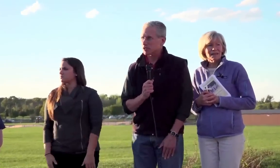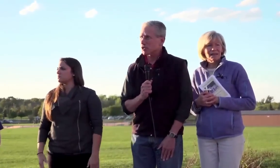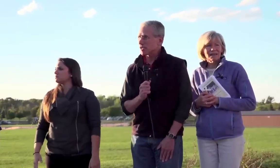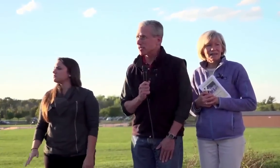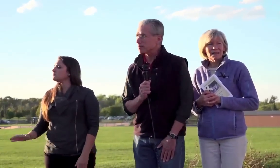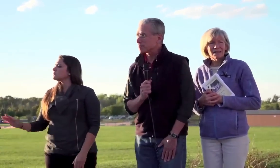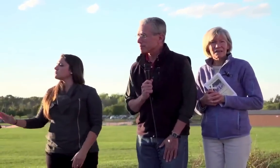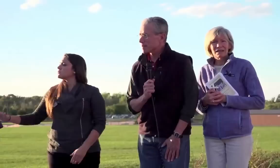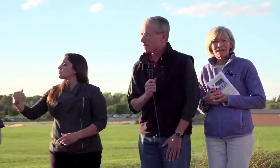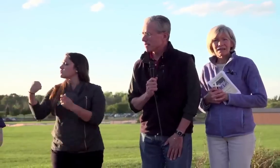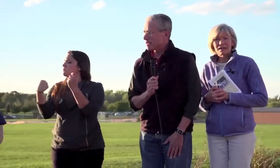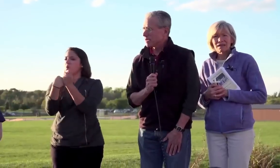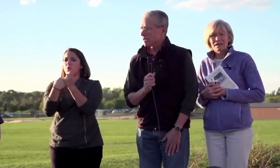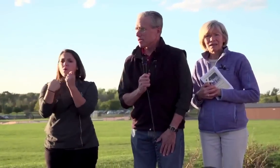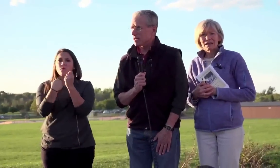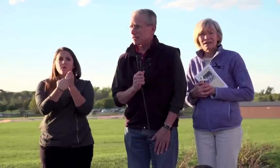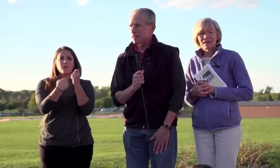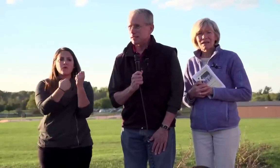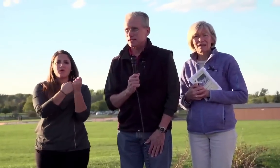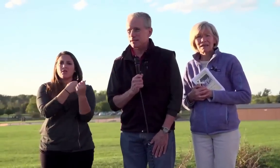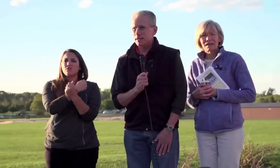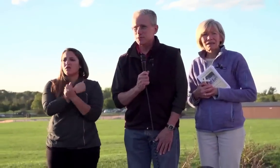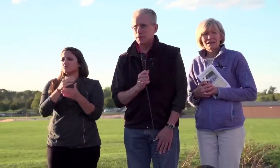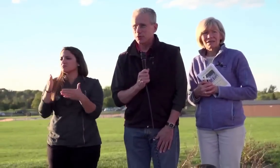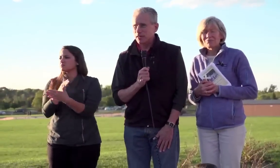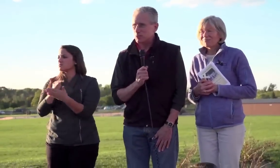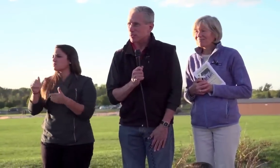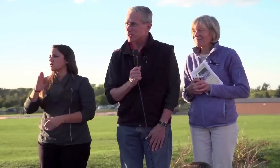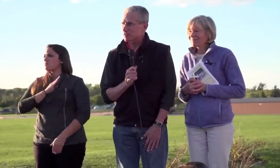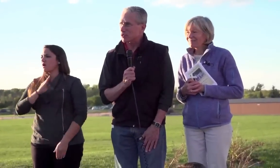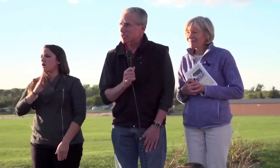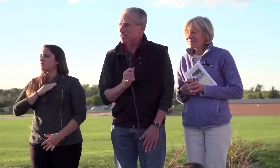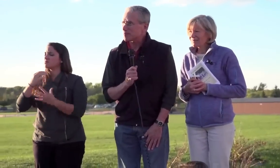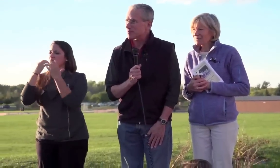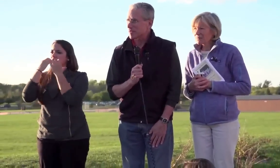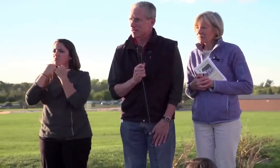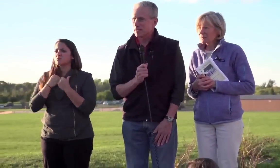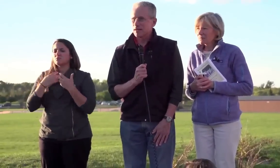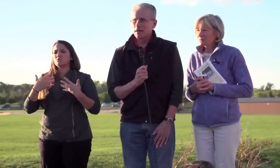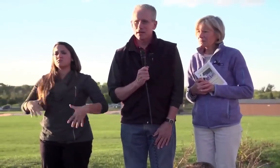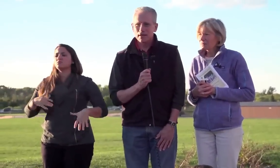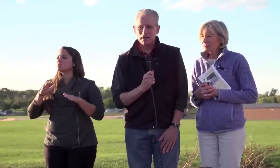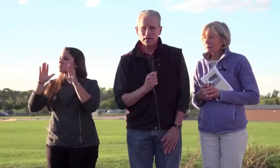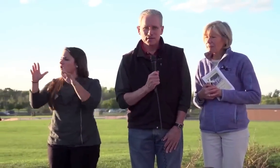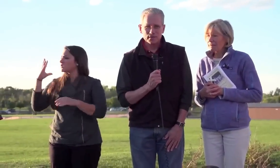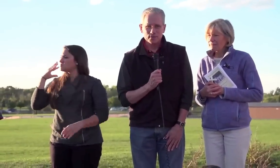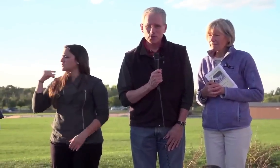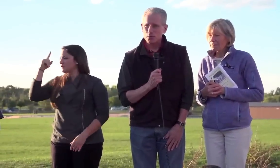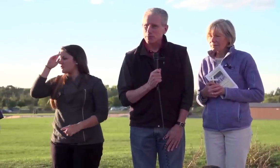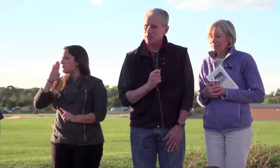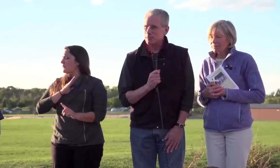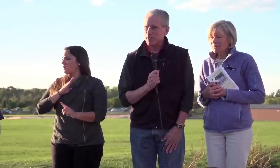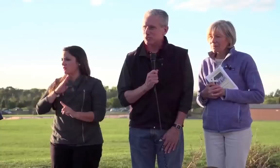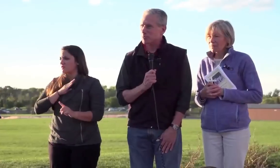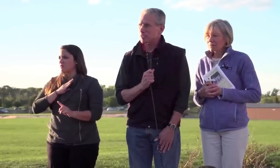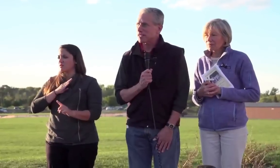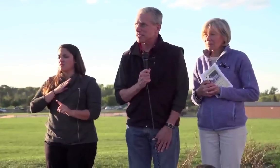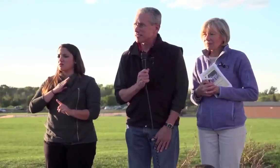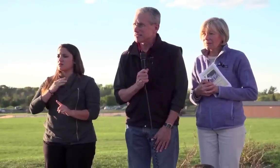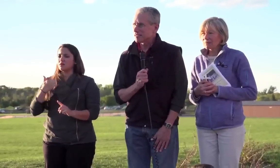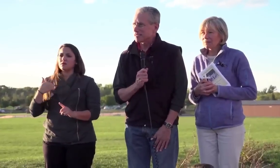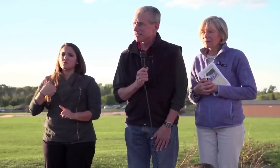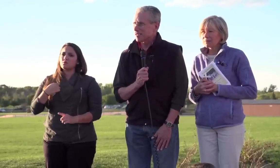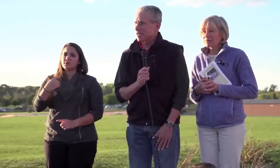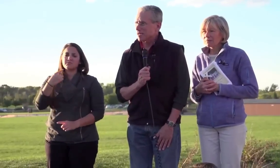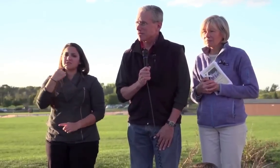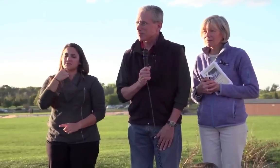community we have and how much of an impact this event has. I want to talk a little bit about the agenda. For the hospital, we're going to have a candlelight